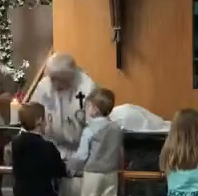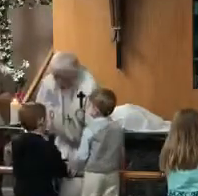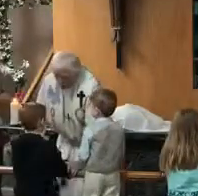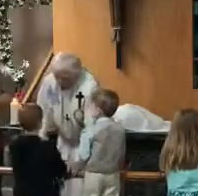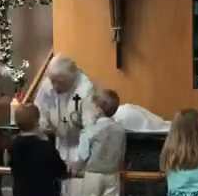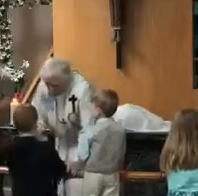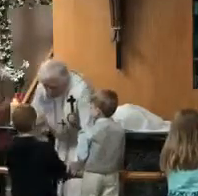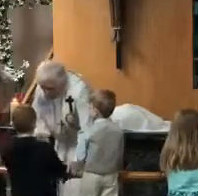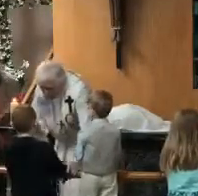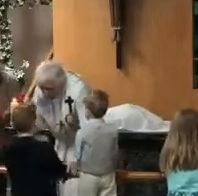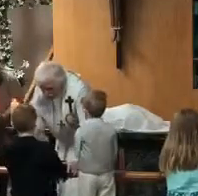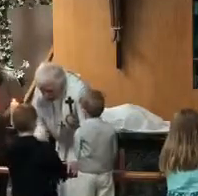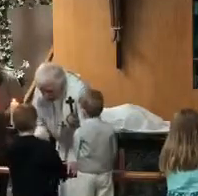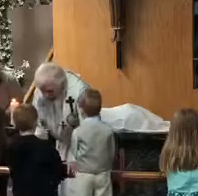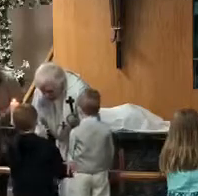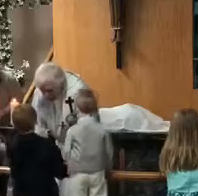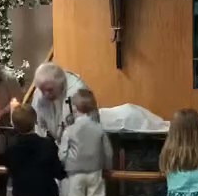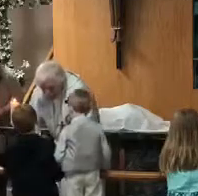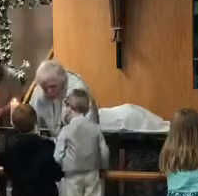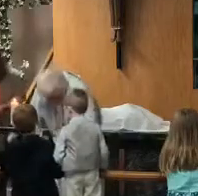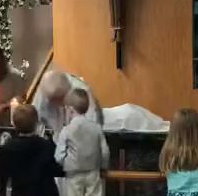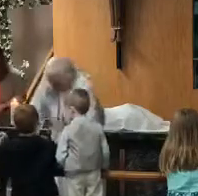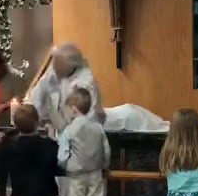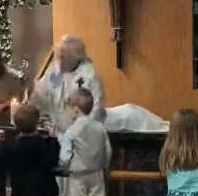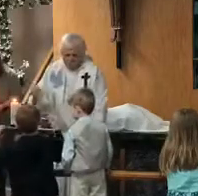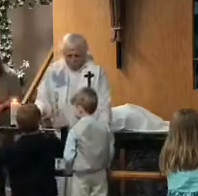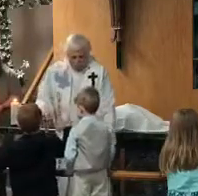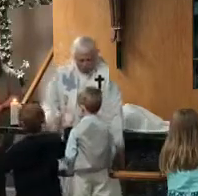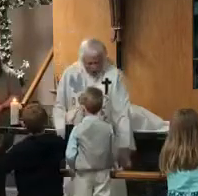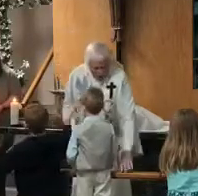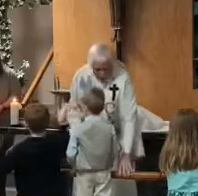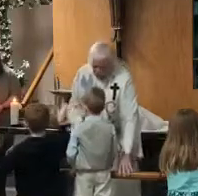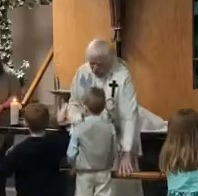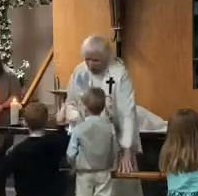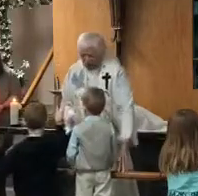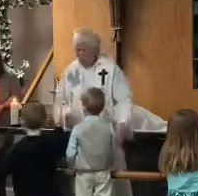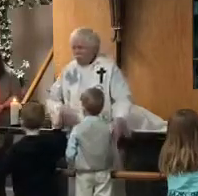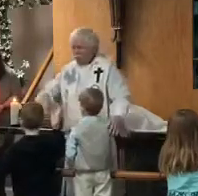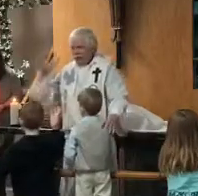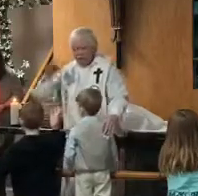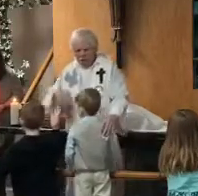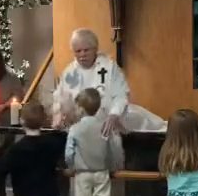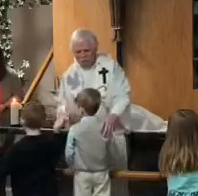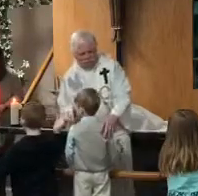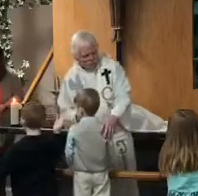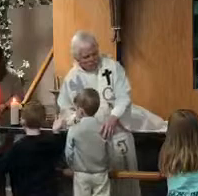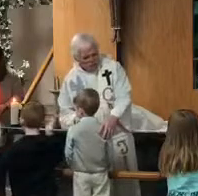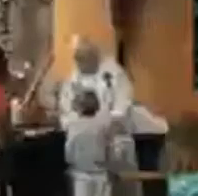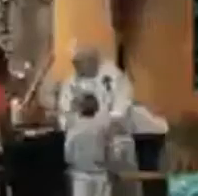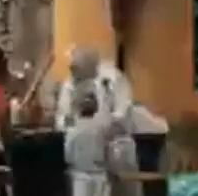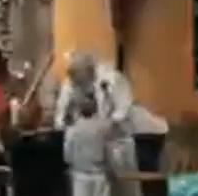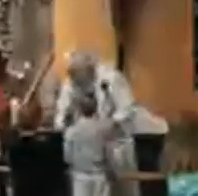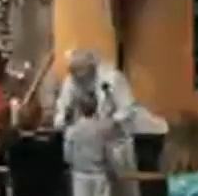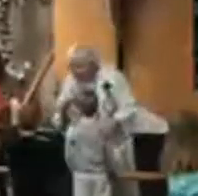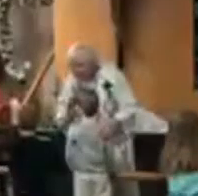risen button. There must be a risen. He is risen. He is risen indeed. Oh boy, that hallelujah. Button. Hallelujah. Hallelujah. Boy, that button works good on